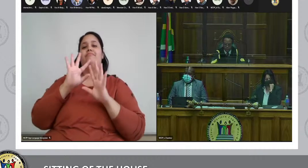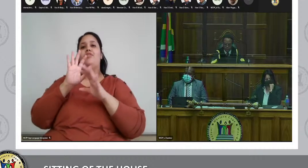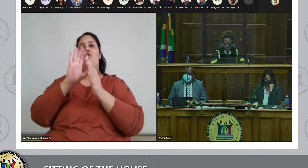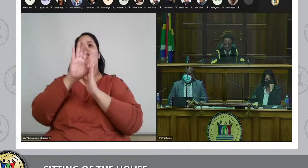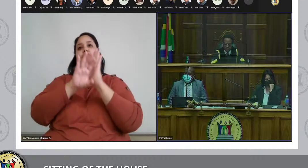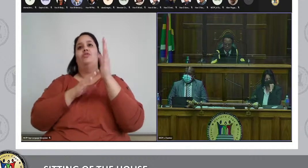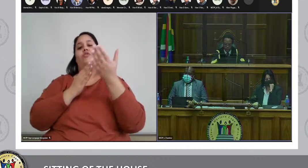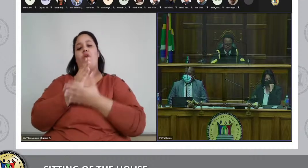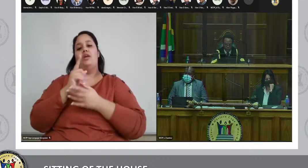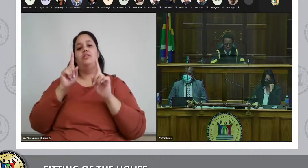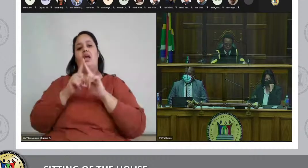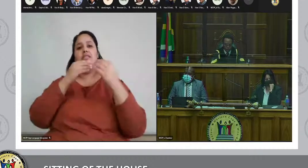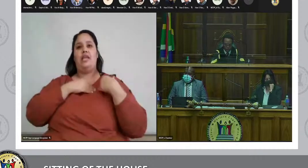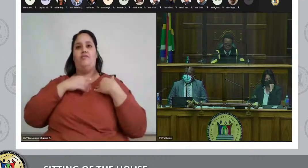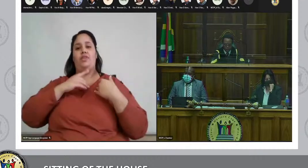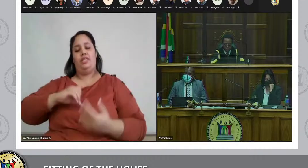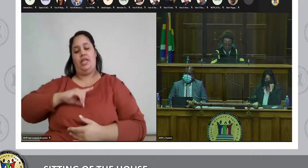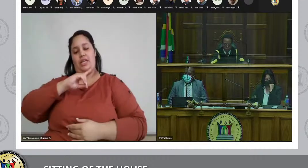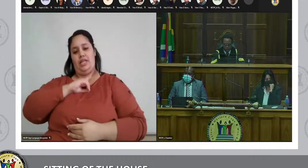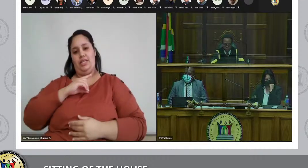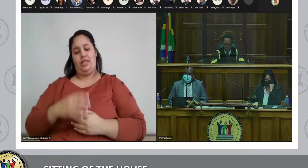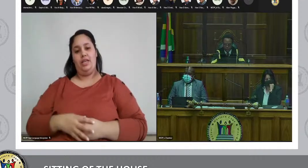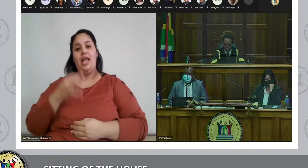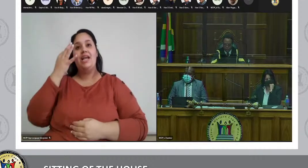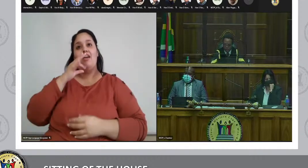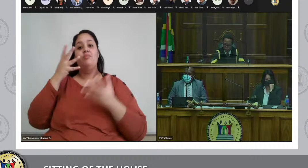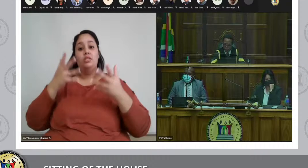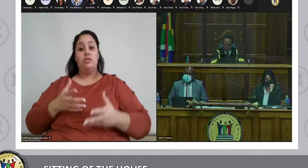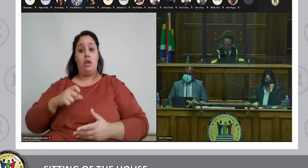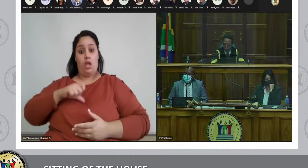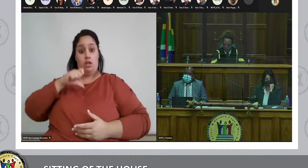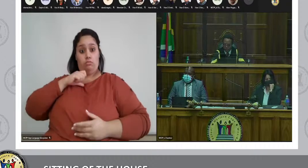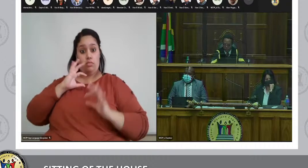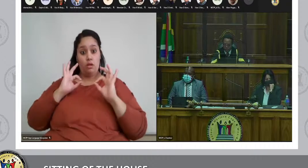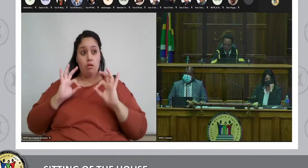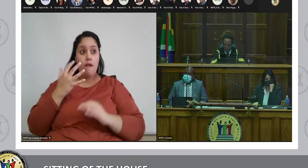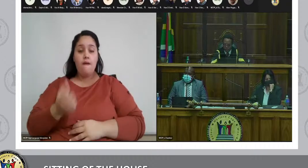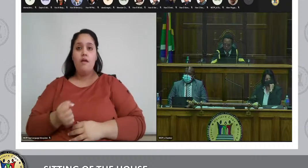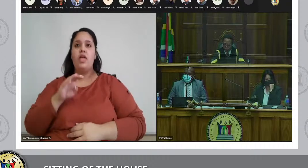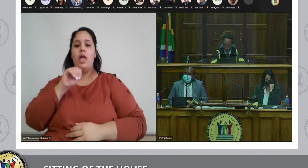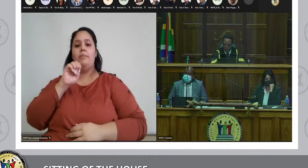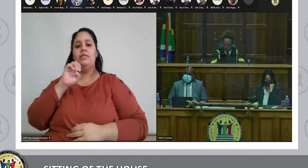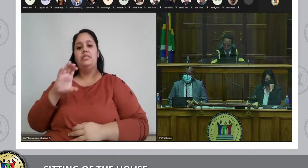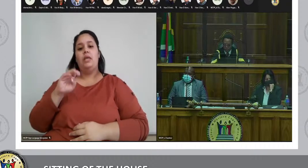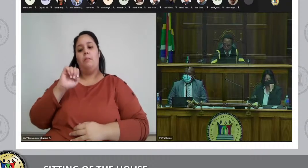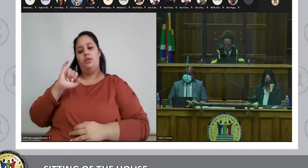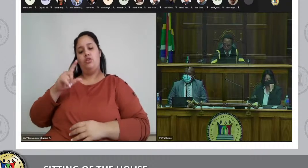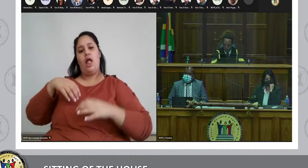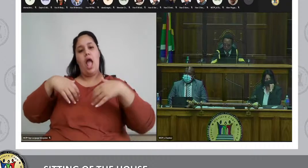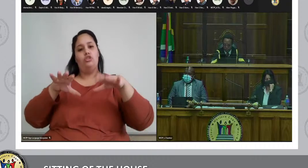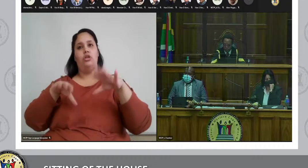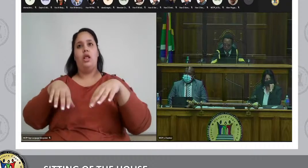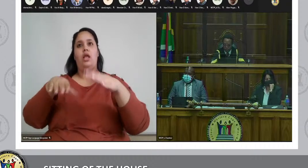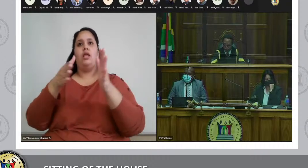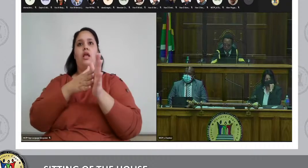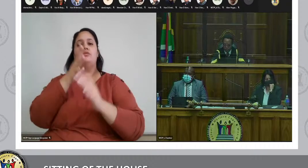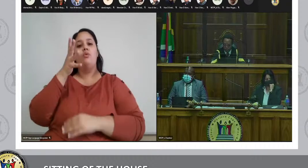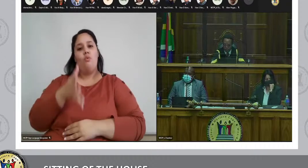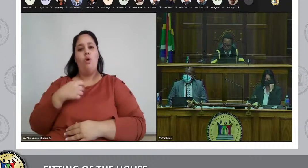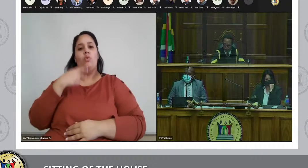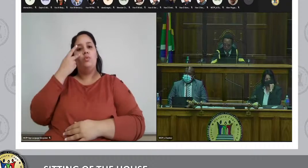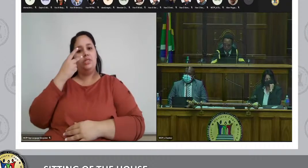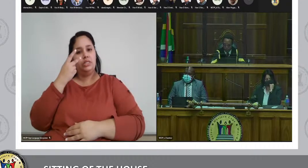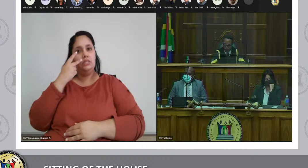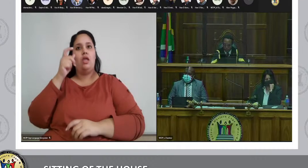dignity. If this government has the integrity it claims, then MEC Mitchell will take action, and we will see the